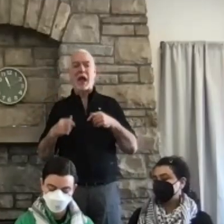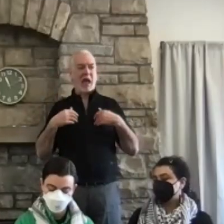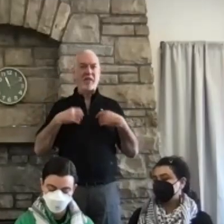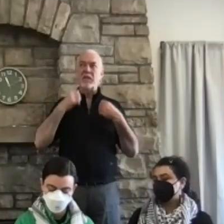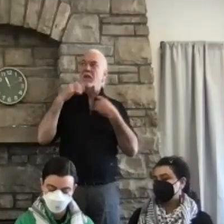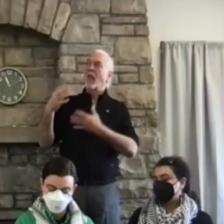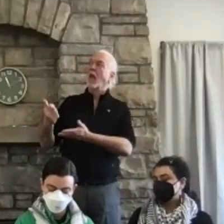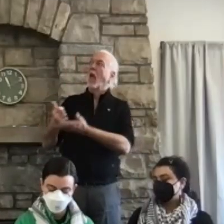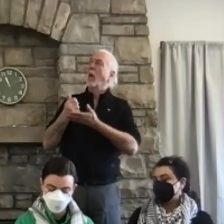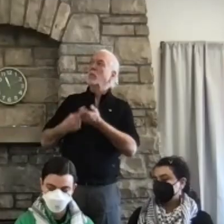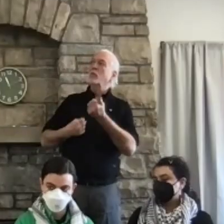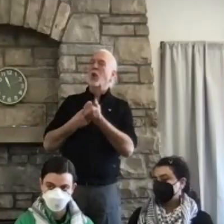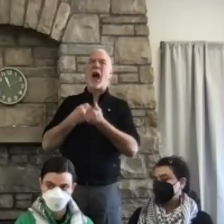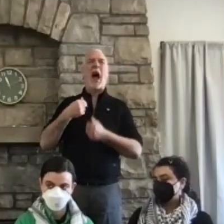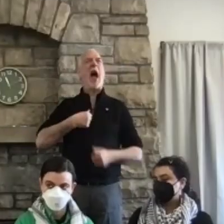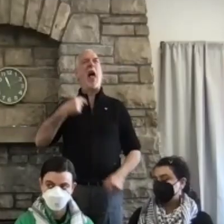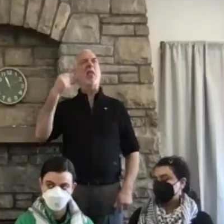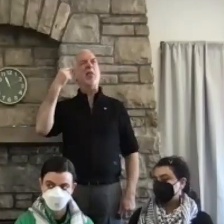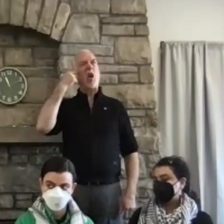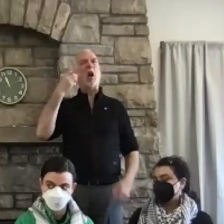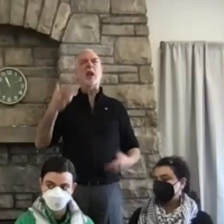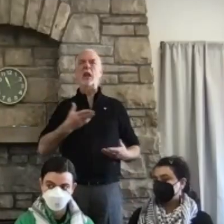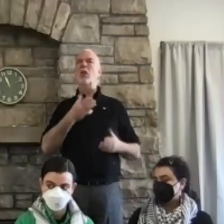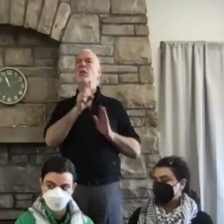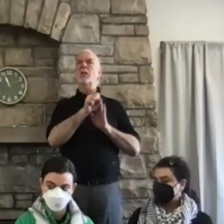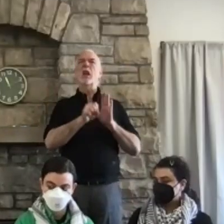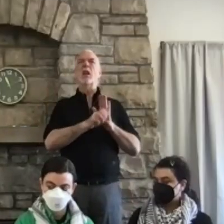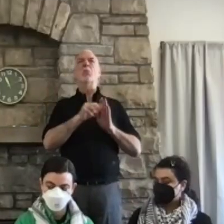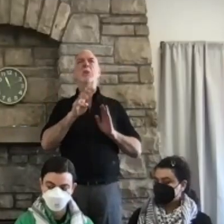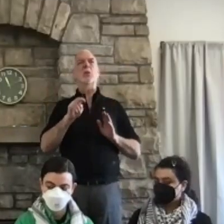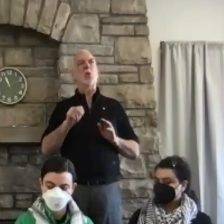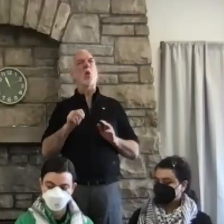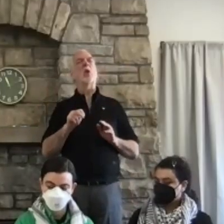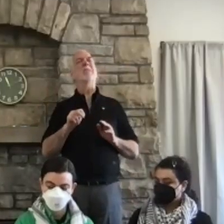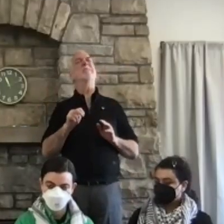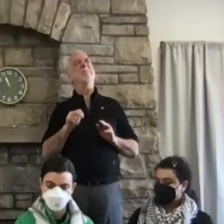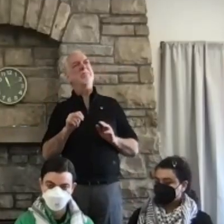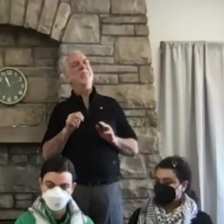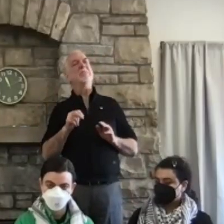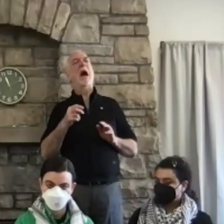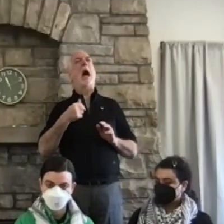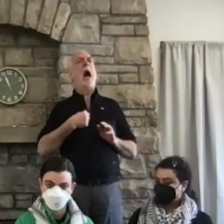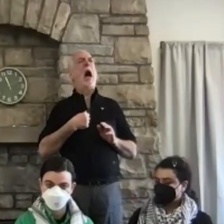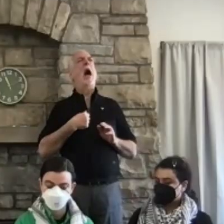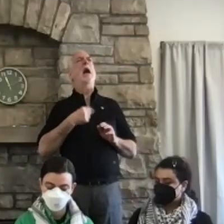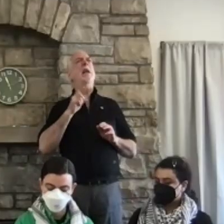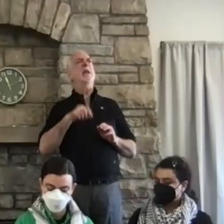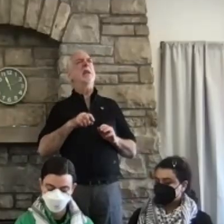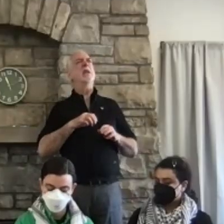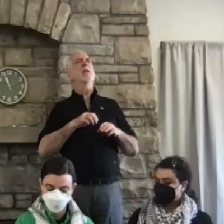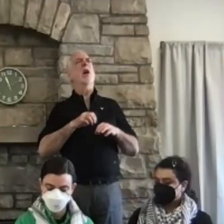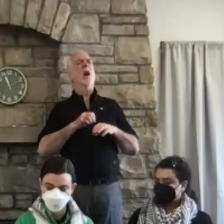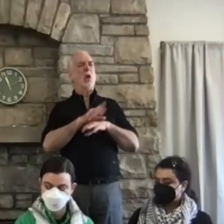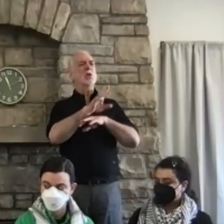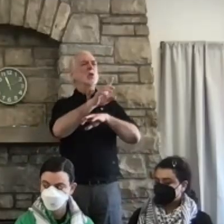directly with the state of Minnesota to, as a consultant role, to get long